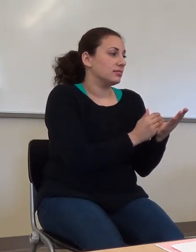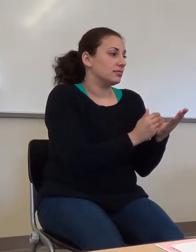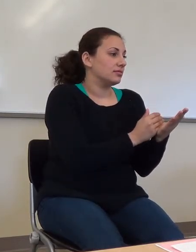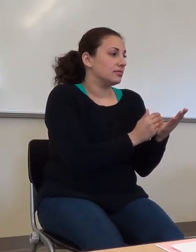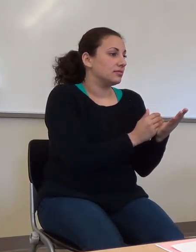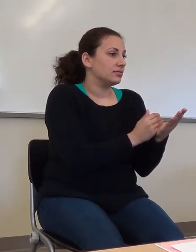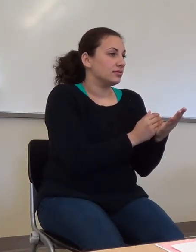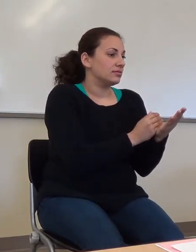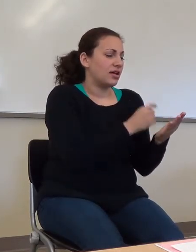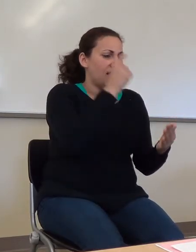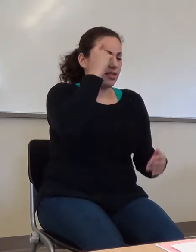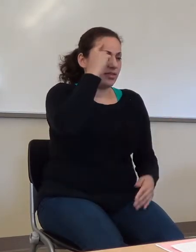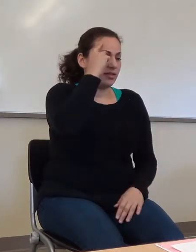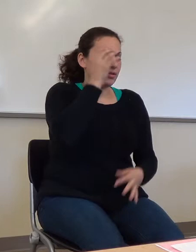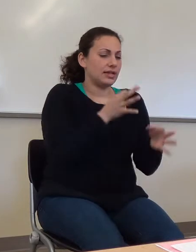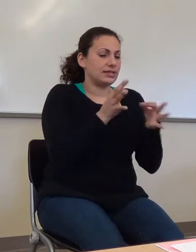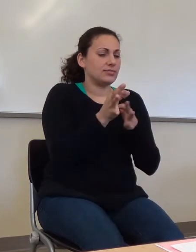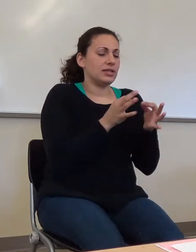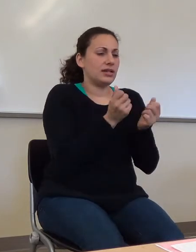I think I got everything.